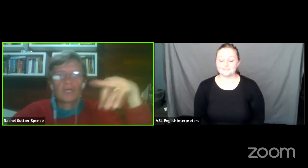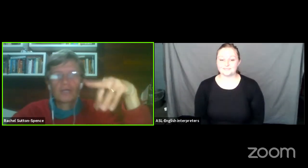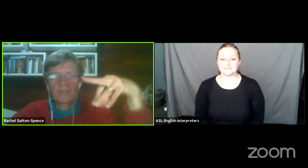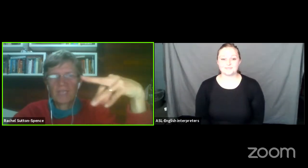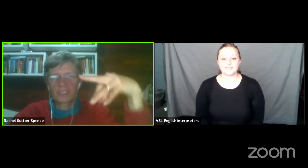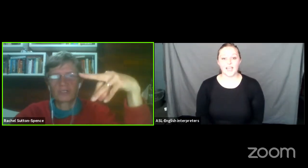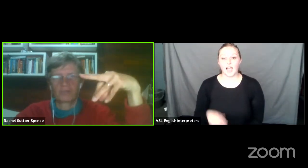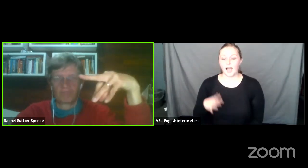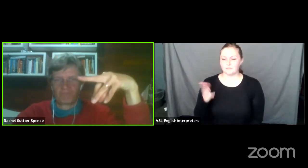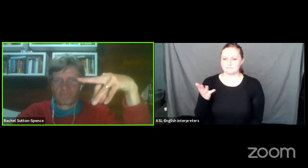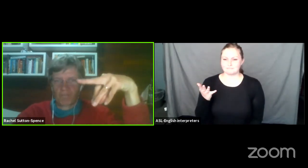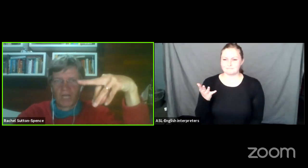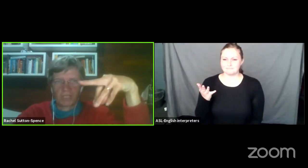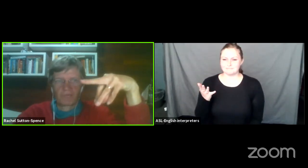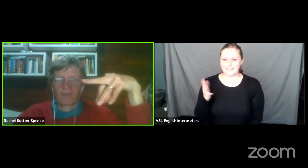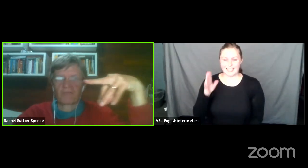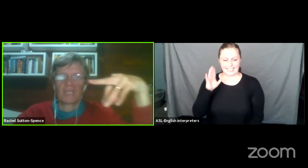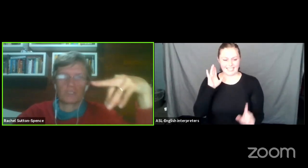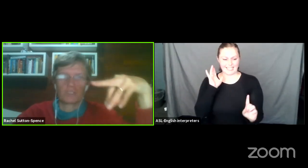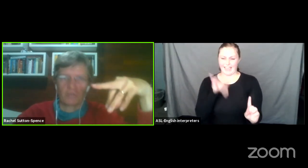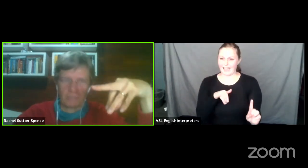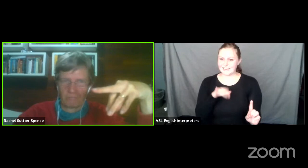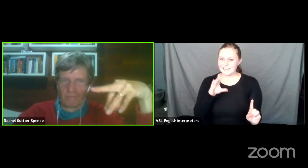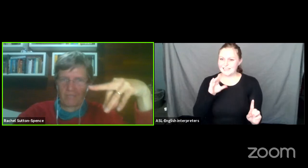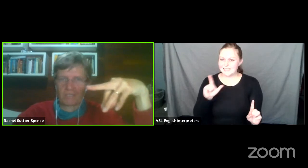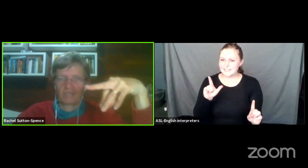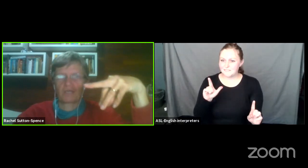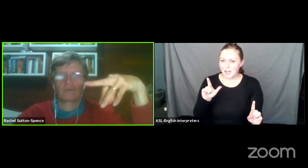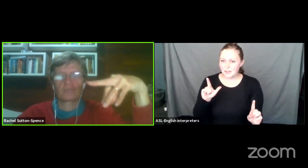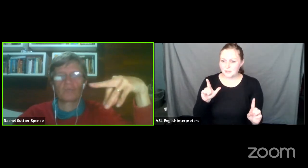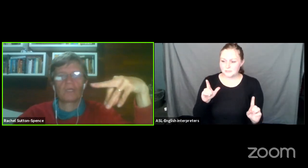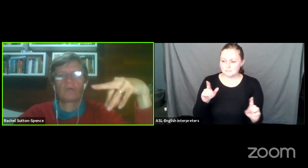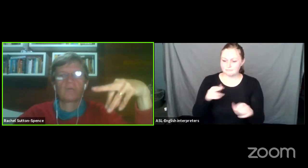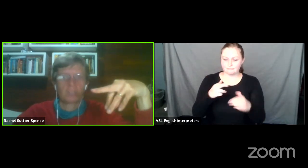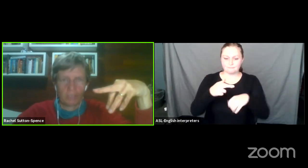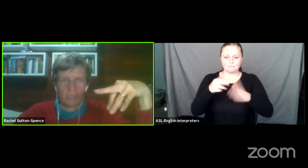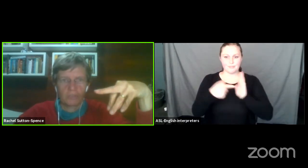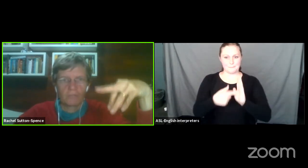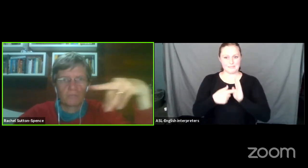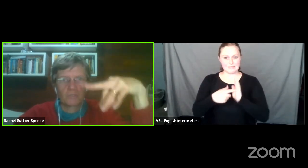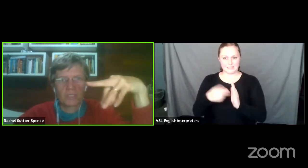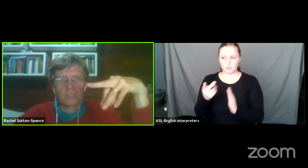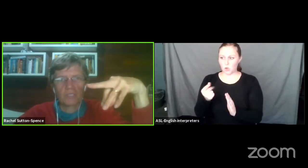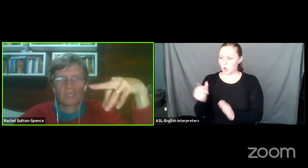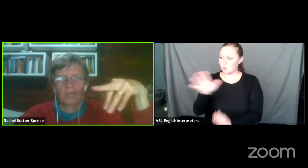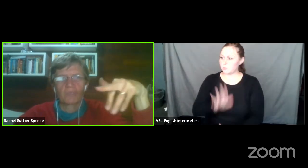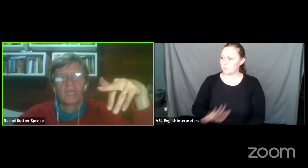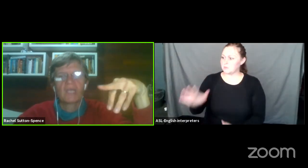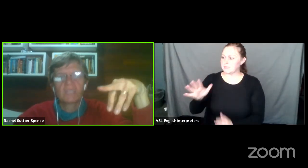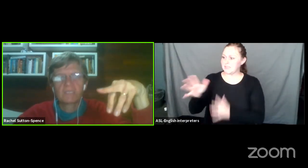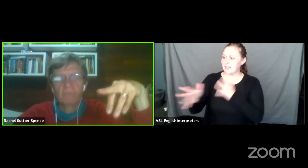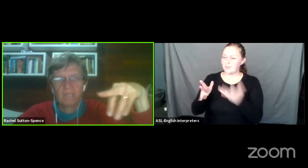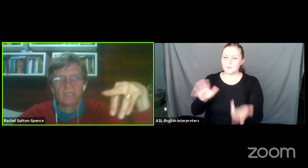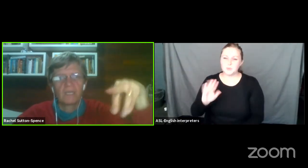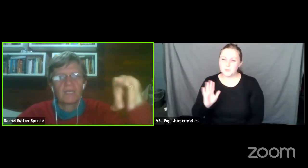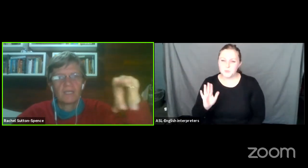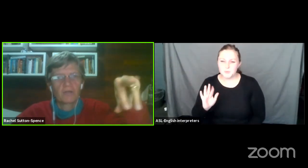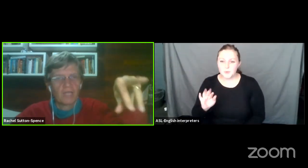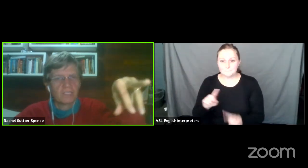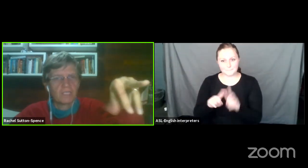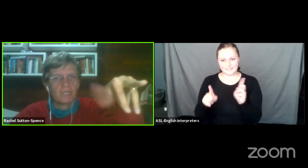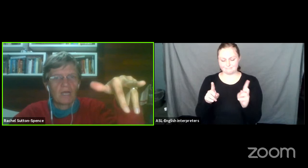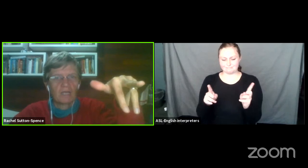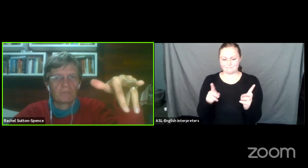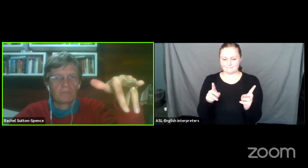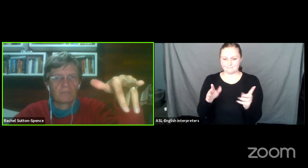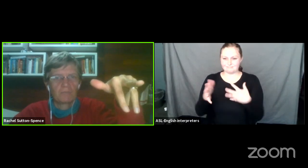Now, that's not a classifier for any dog in any sign language that we know, and certainly not in Paul Scott's sign language. It doesn't matter. He